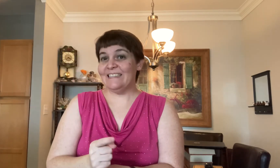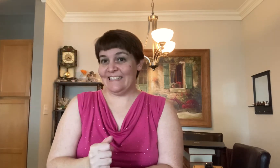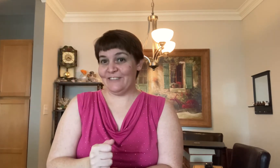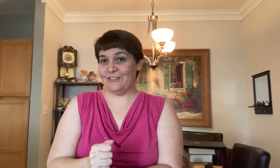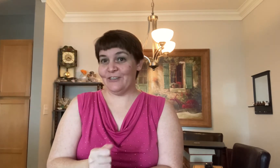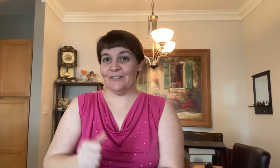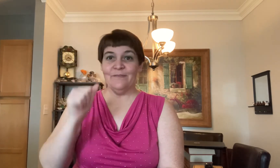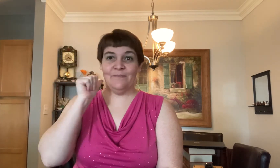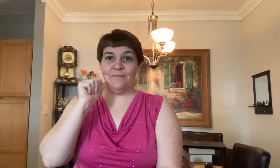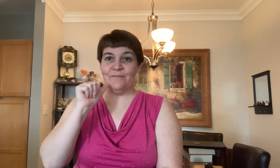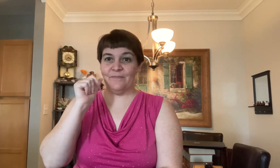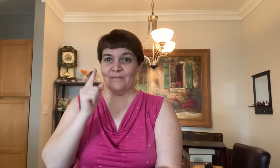sister,